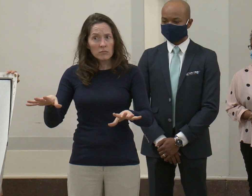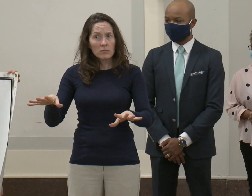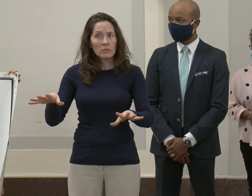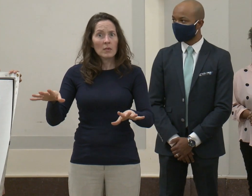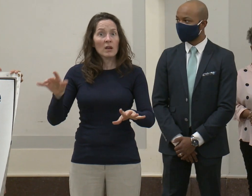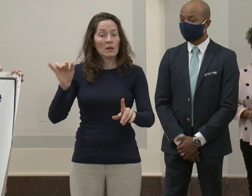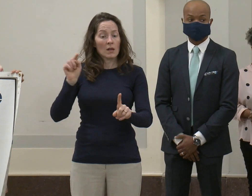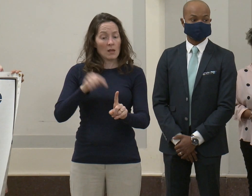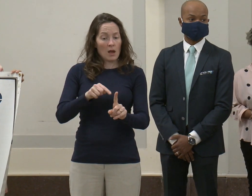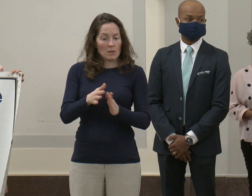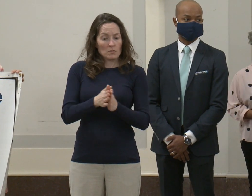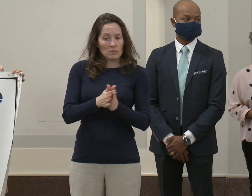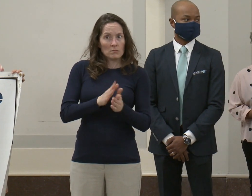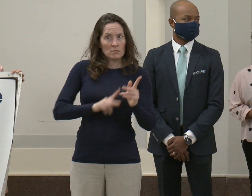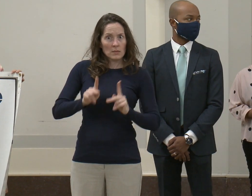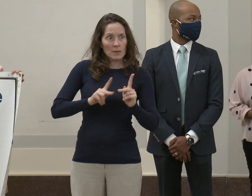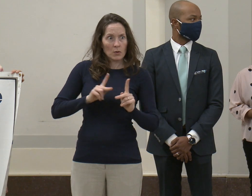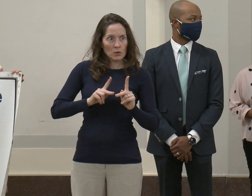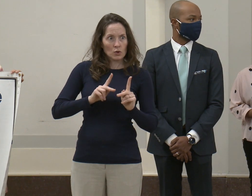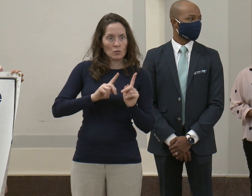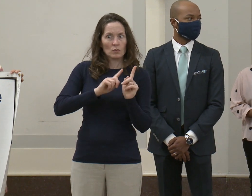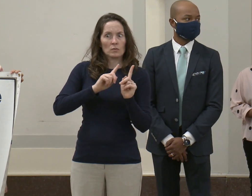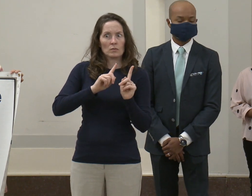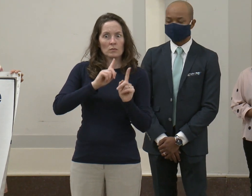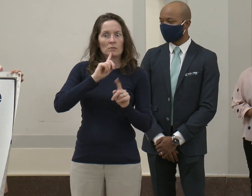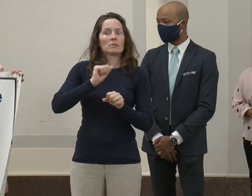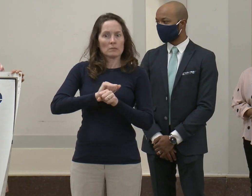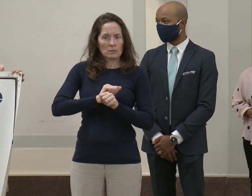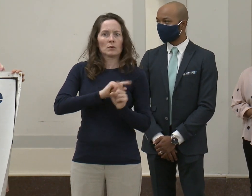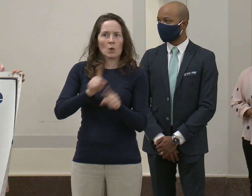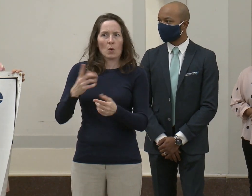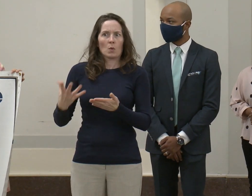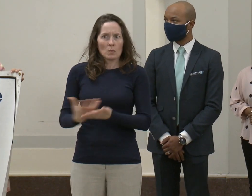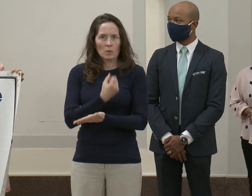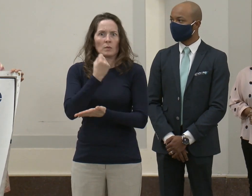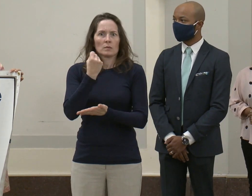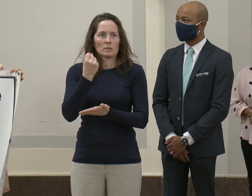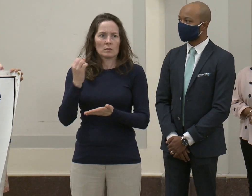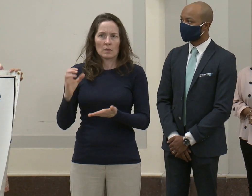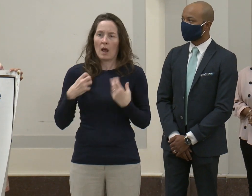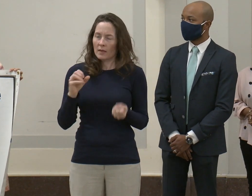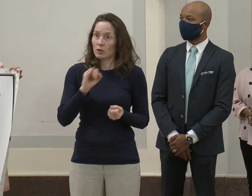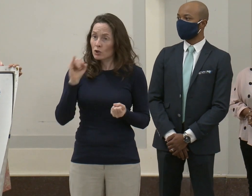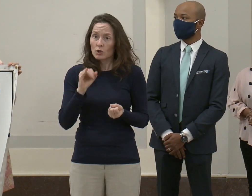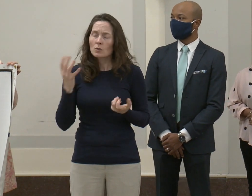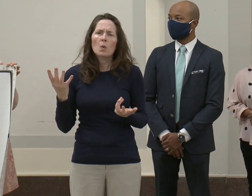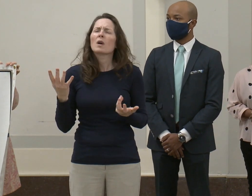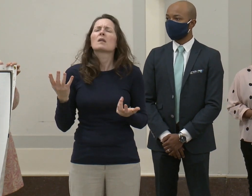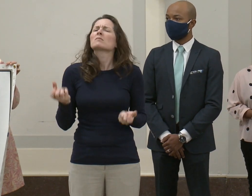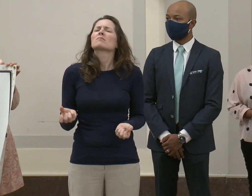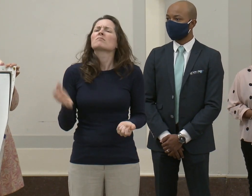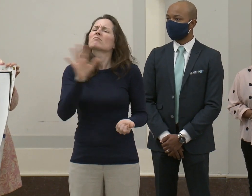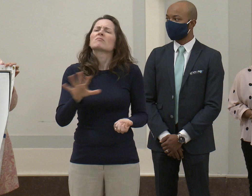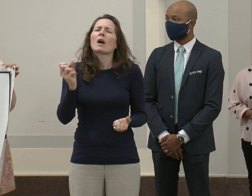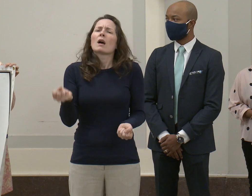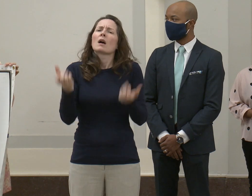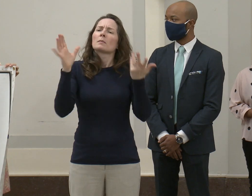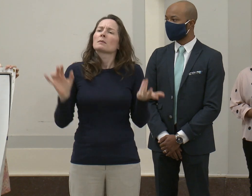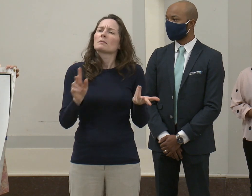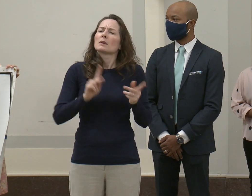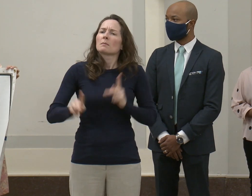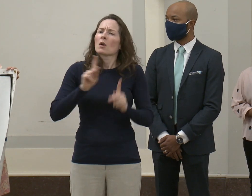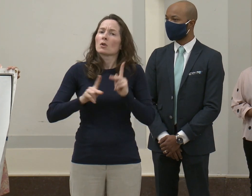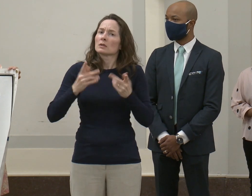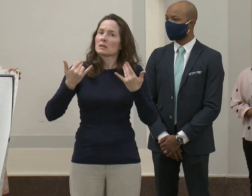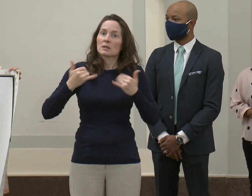insurance? Roughly how many people are still uninsured in the Baltimore region, and